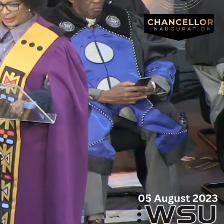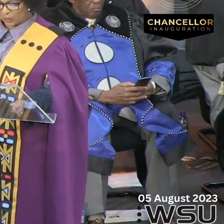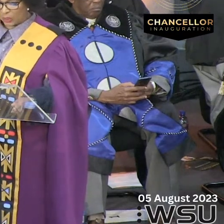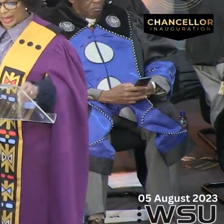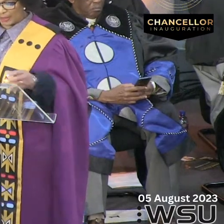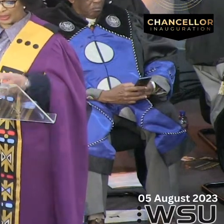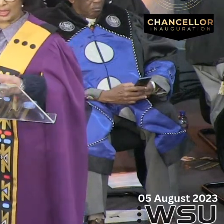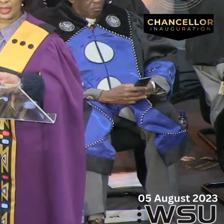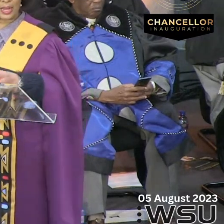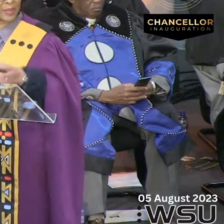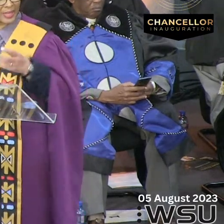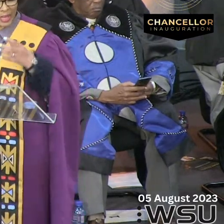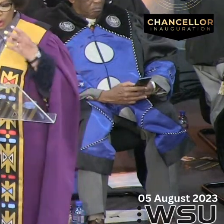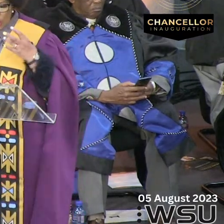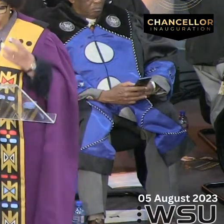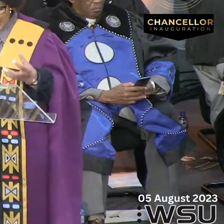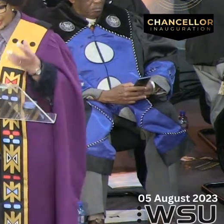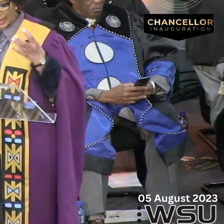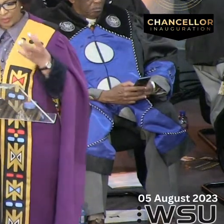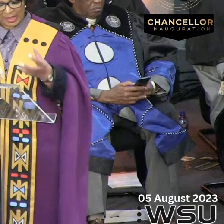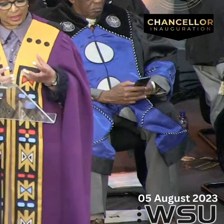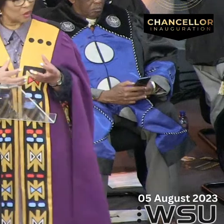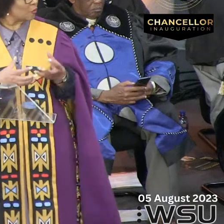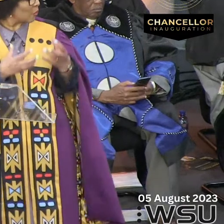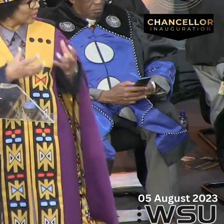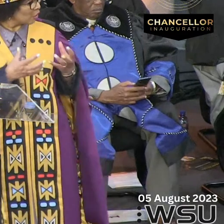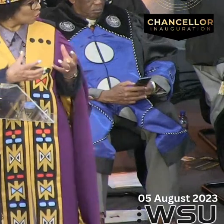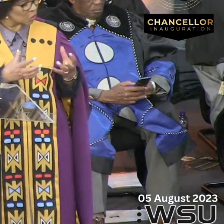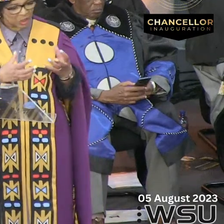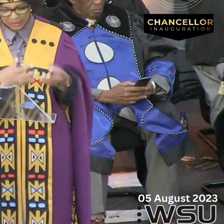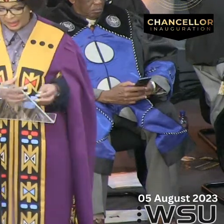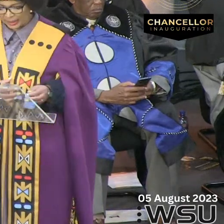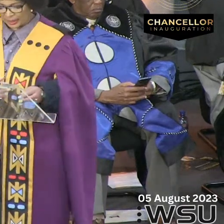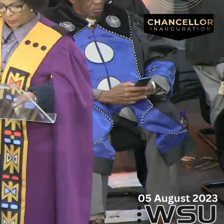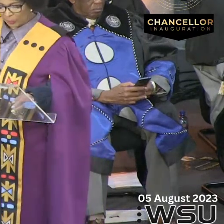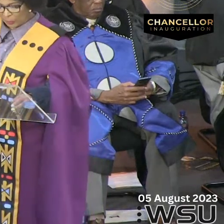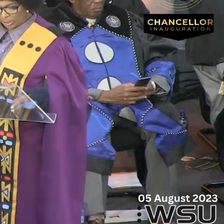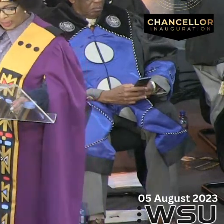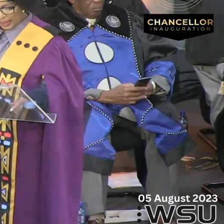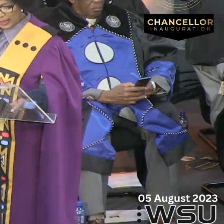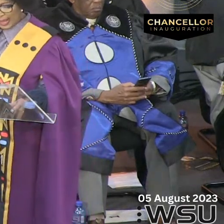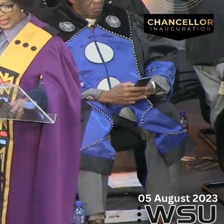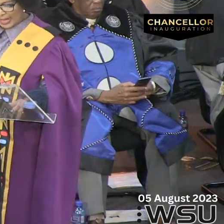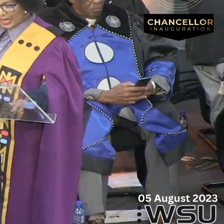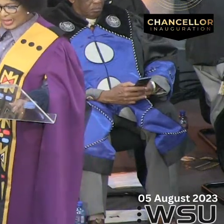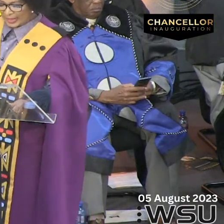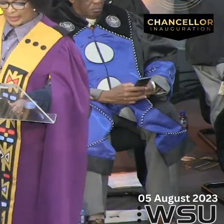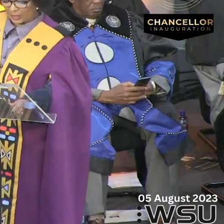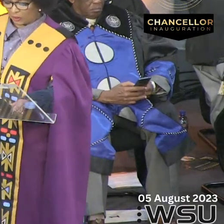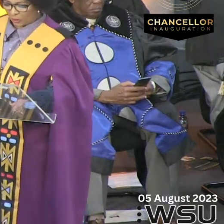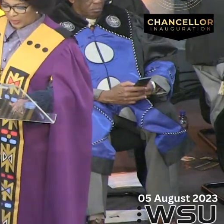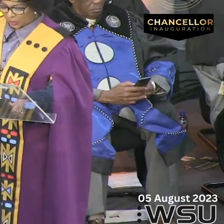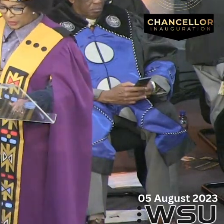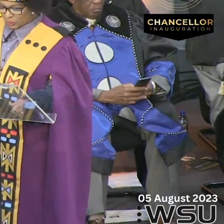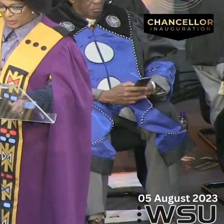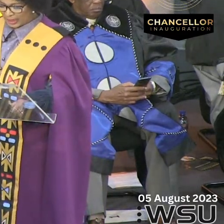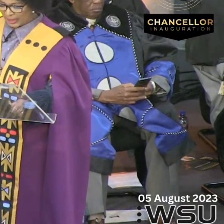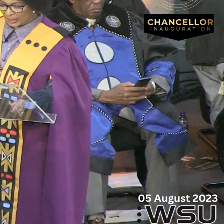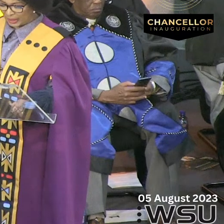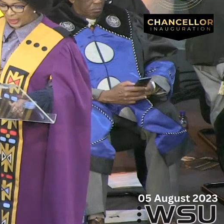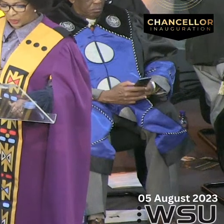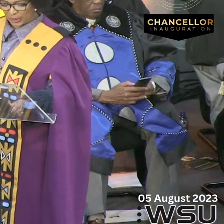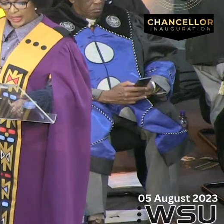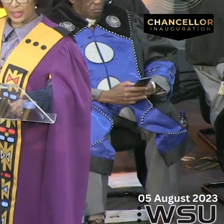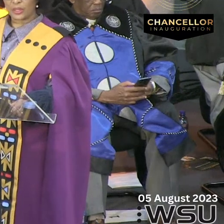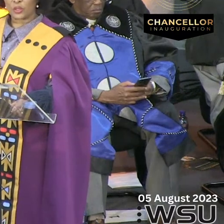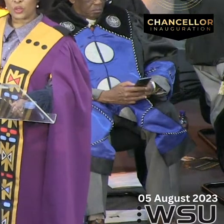new leader who comes in and makes her own assessment of where the institution is, and then leads the development of a new